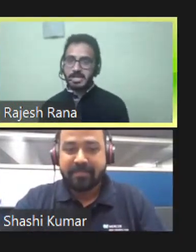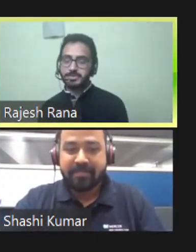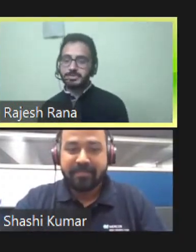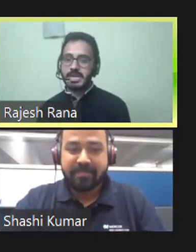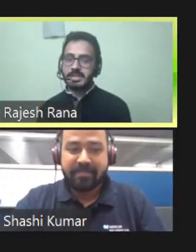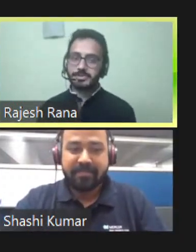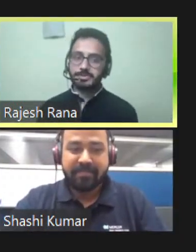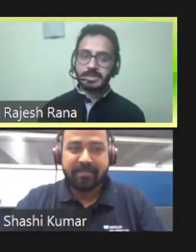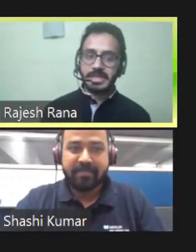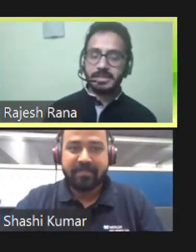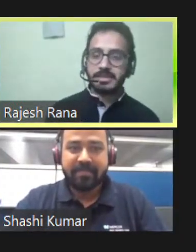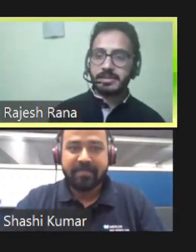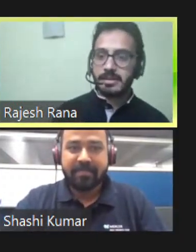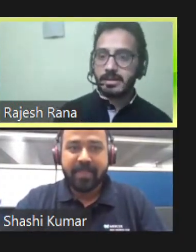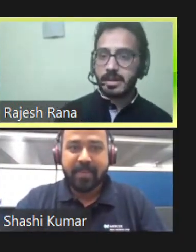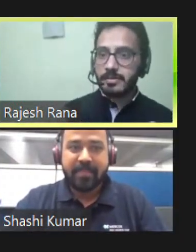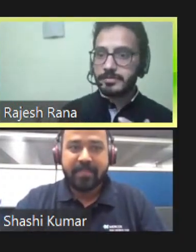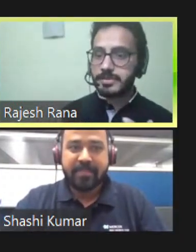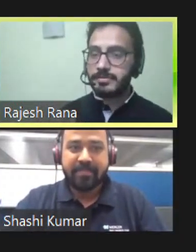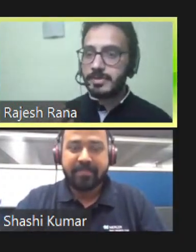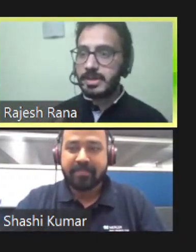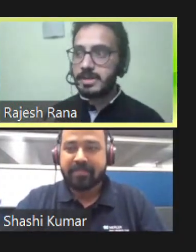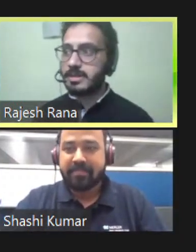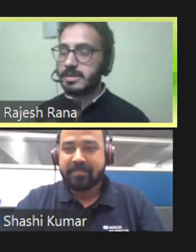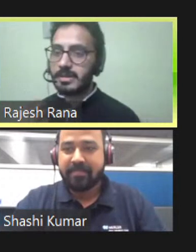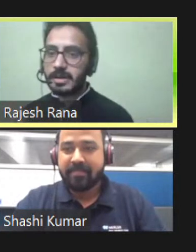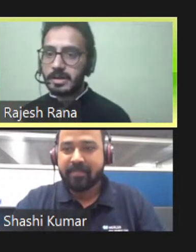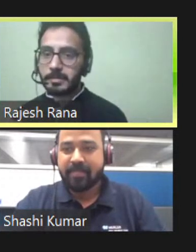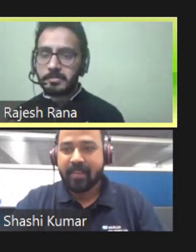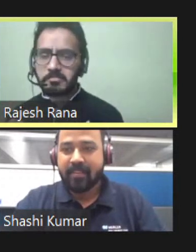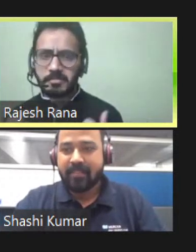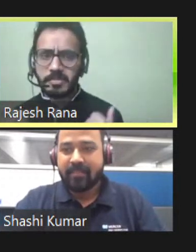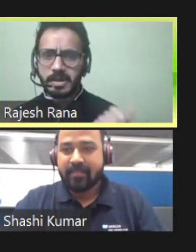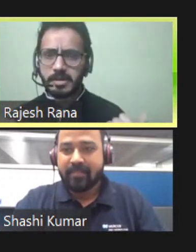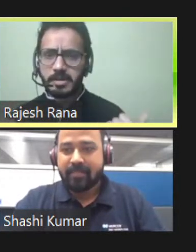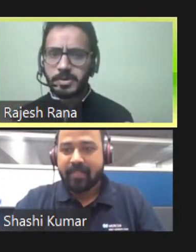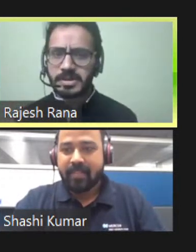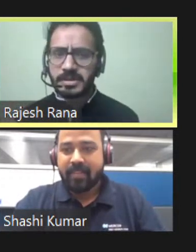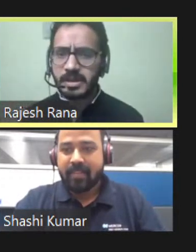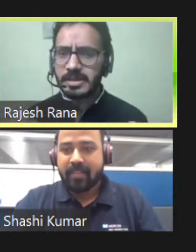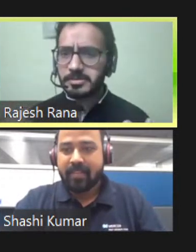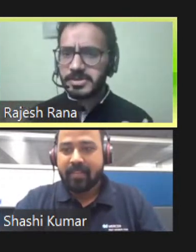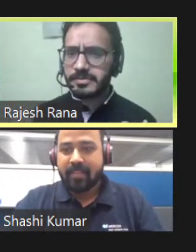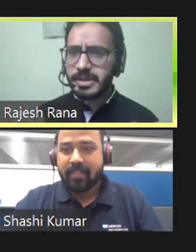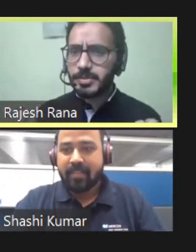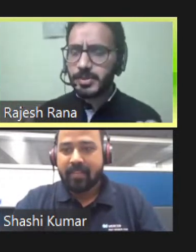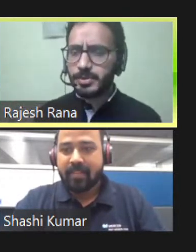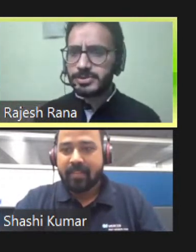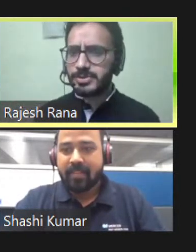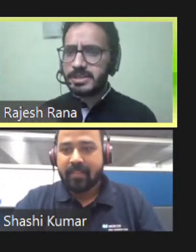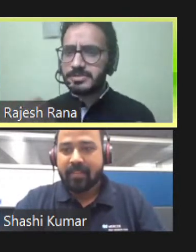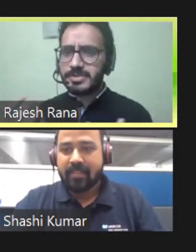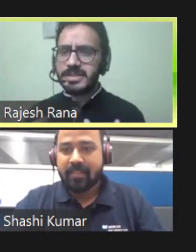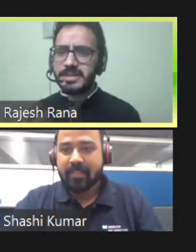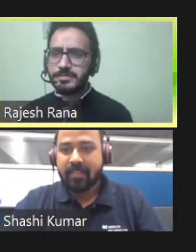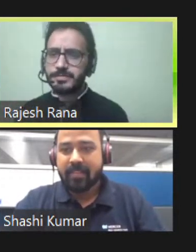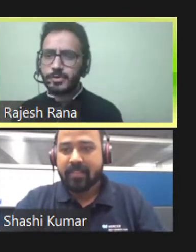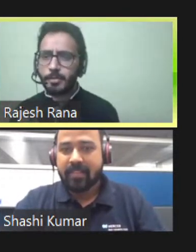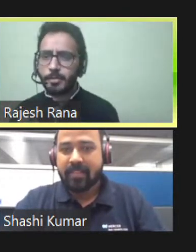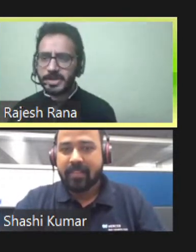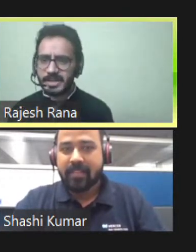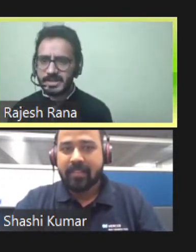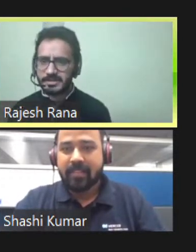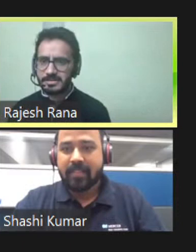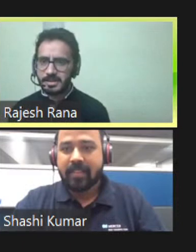So as you see, if someone put themselves in a mute, so it is very tough